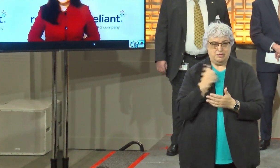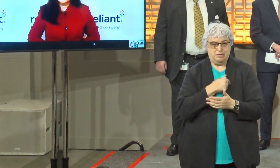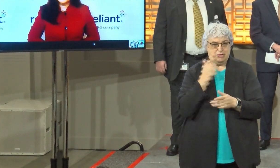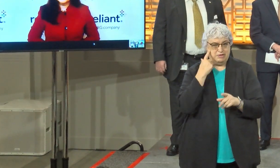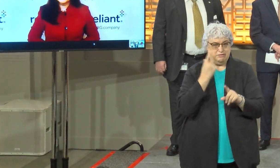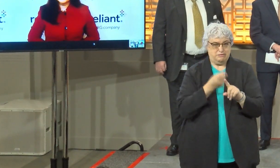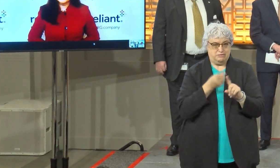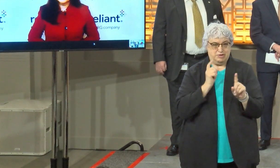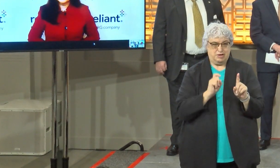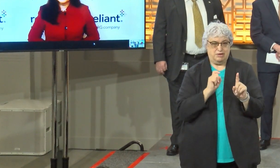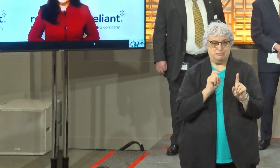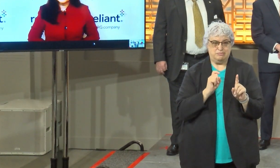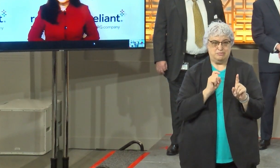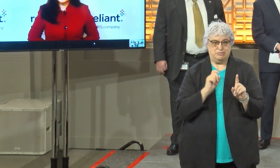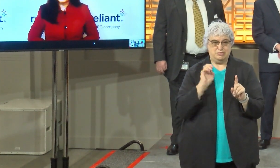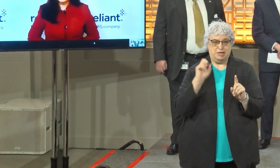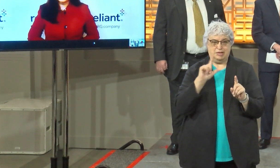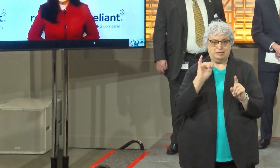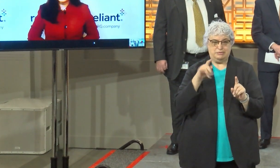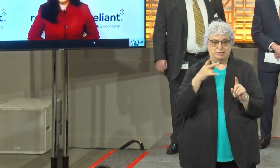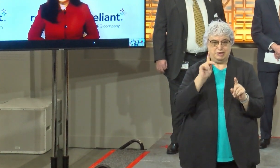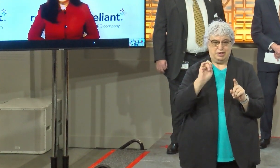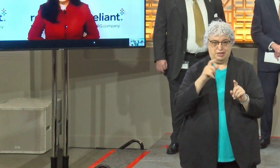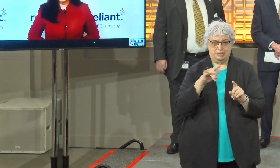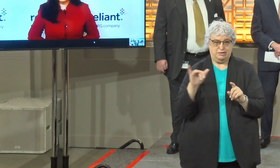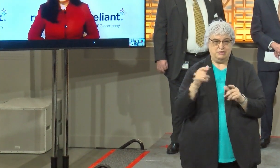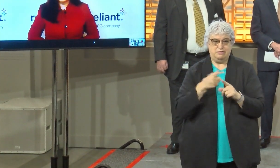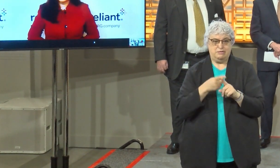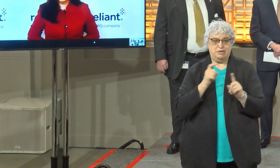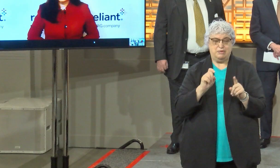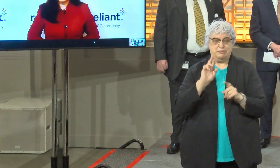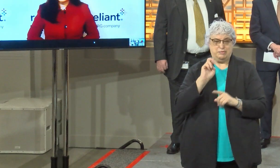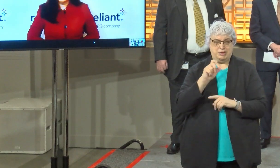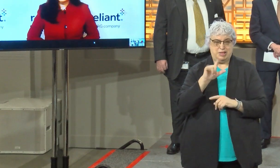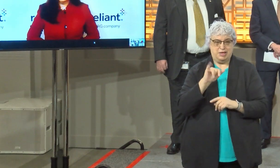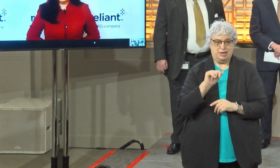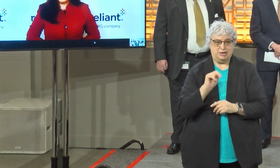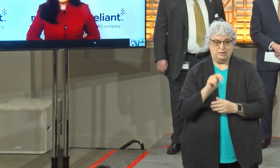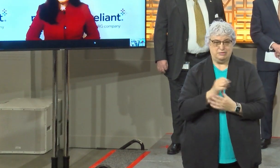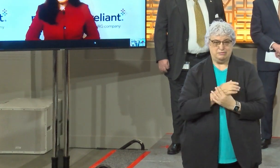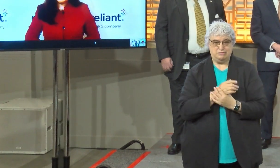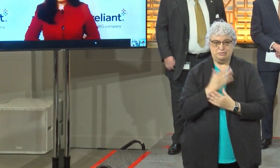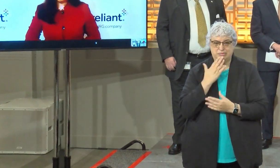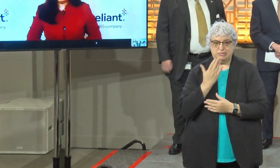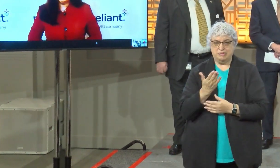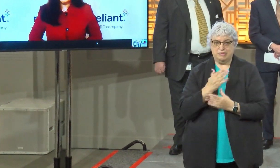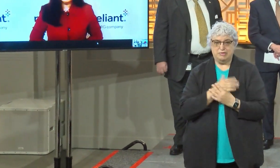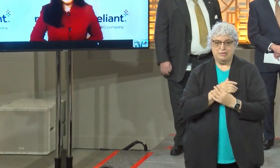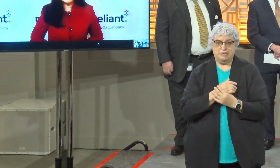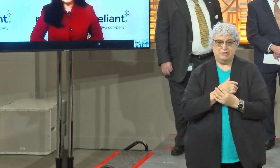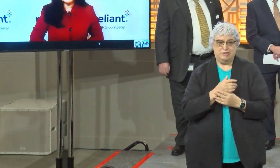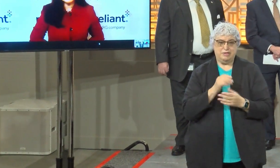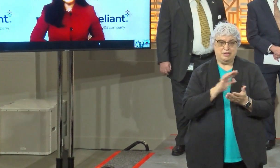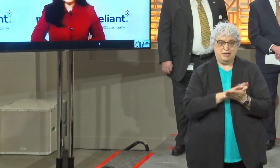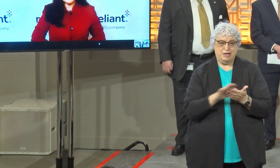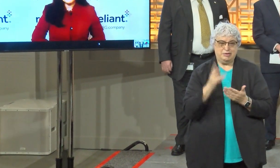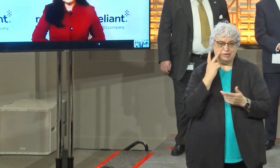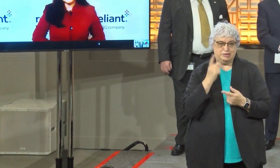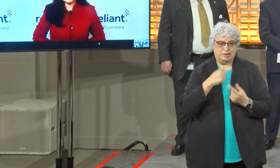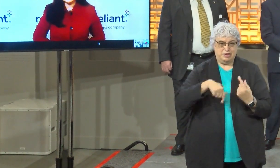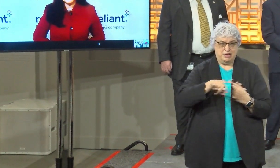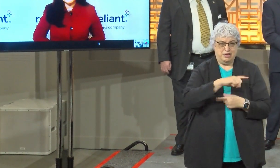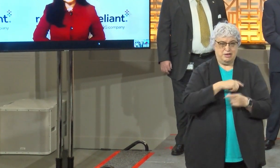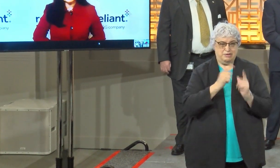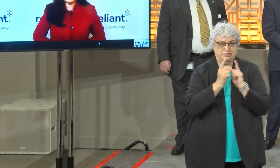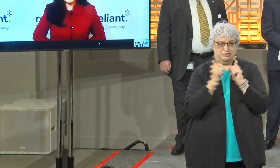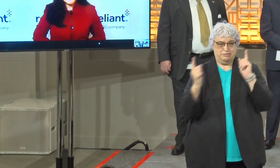hear from Elizabeth Killinger with Reliant. Elizabeth? Thank you, Mayor Turner. It's nice to see you all